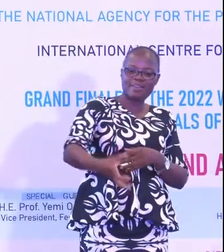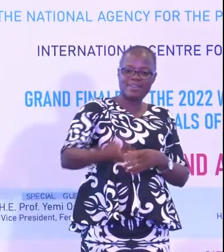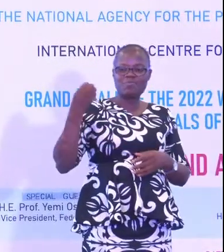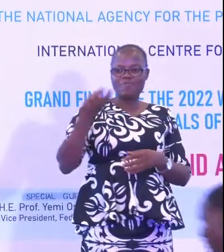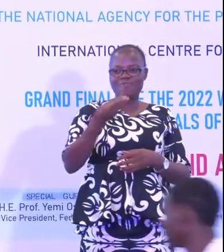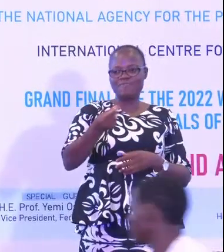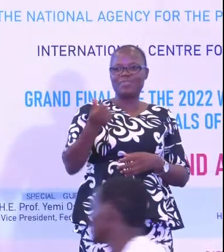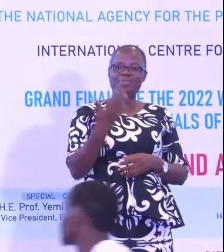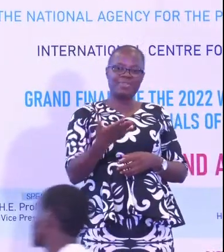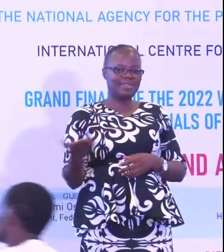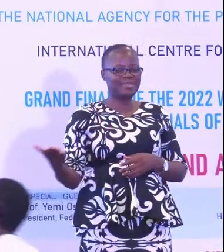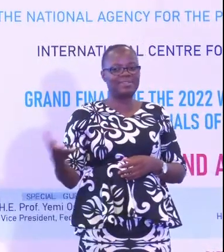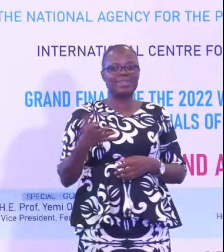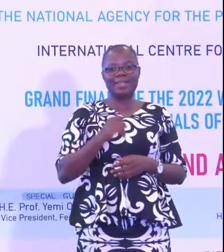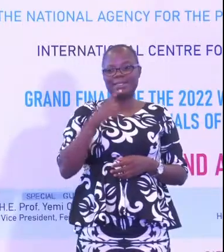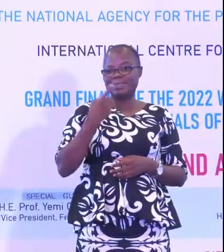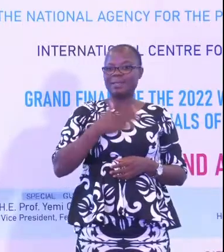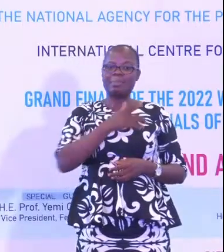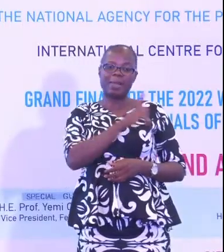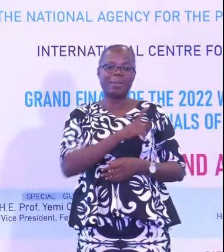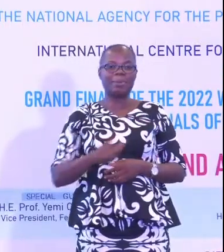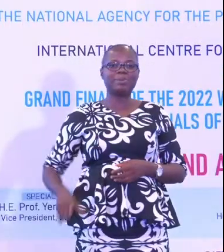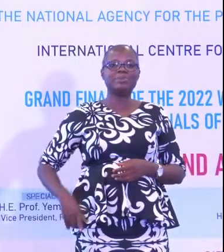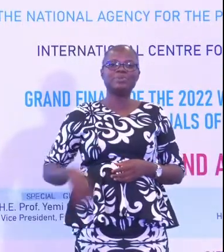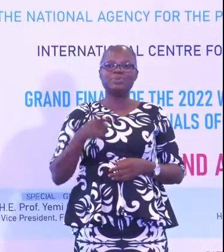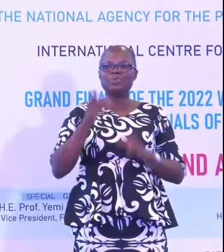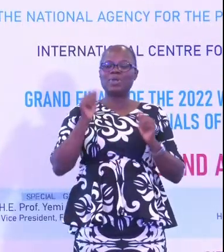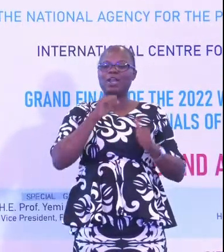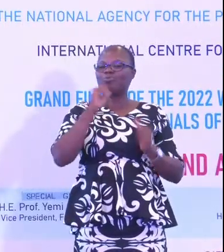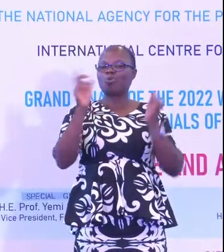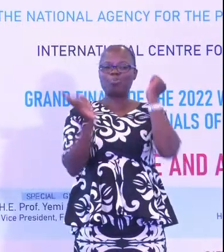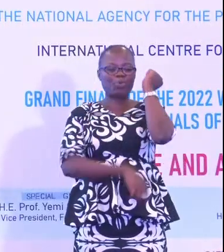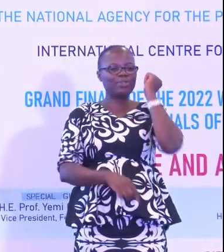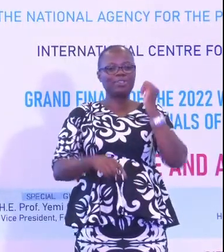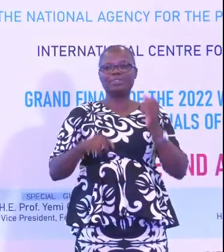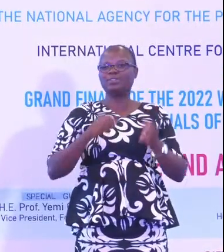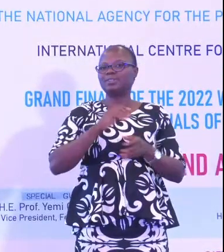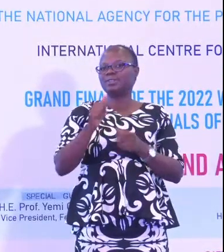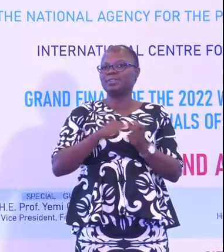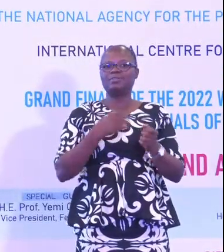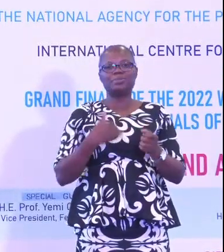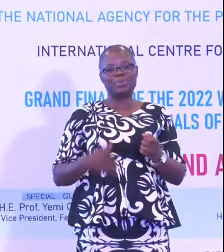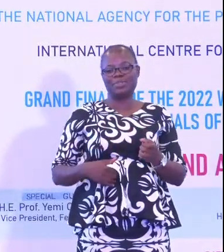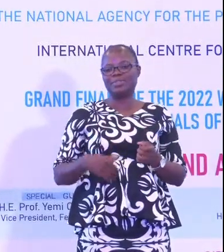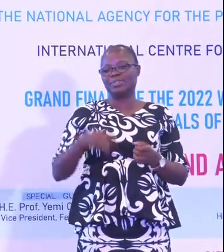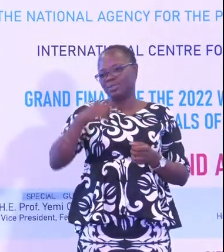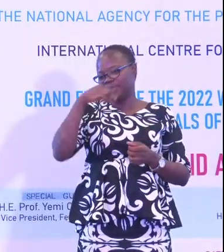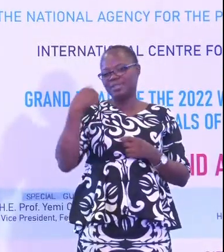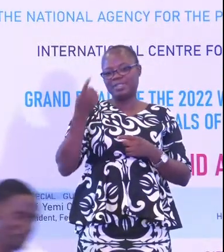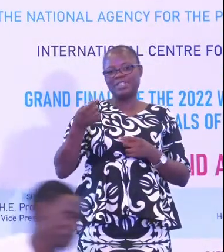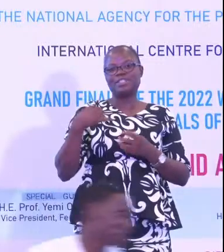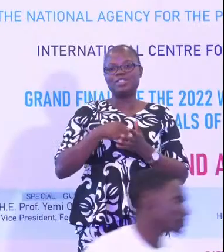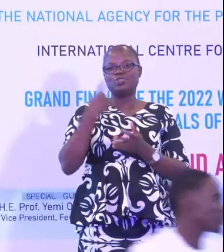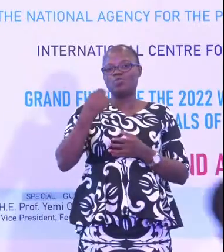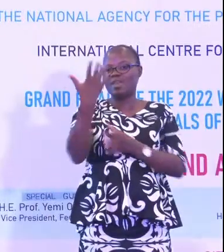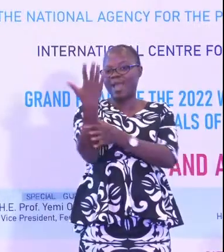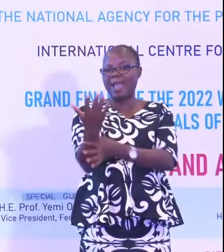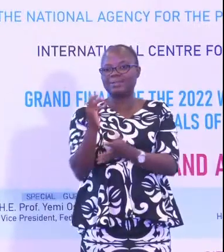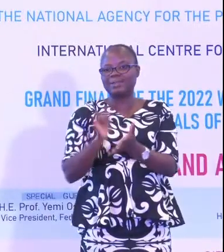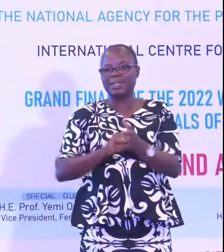articles." And he said, "My lord, you cannot punish the whole body, since it is only his hand that committed the